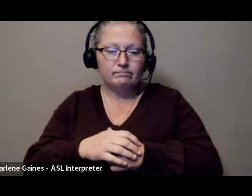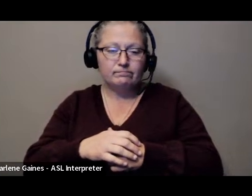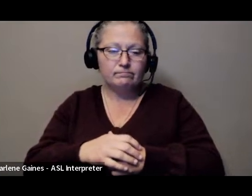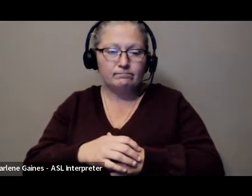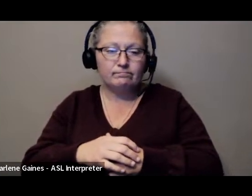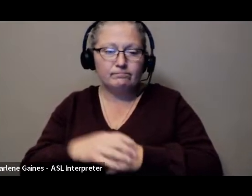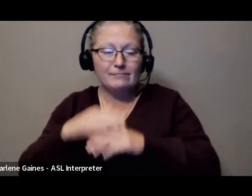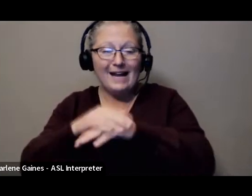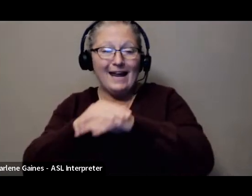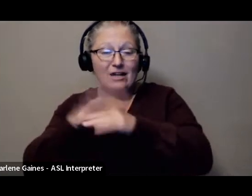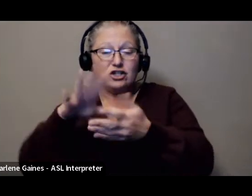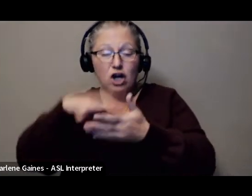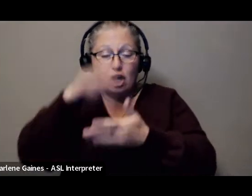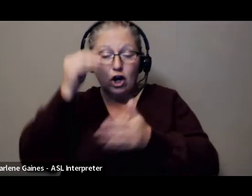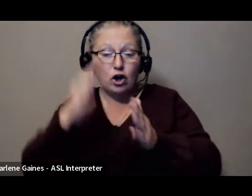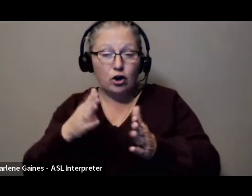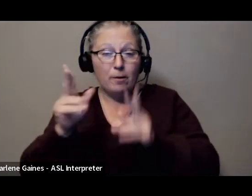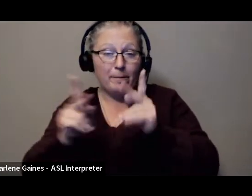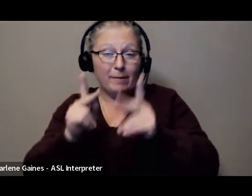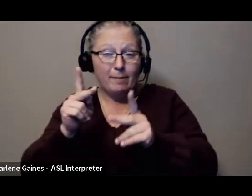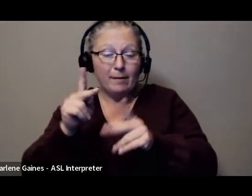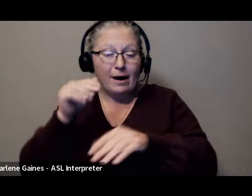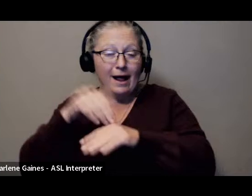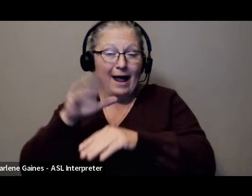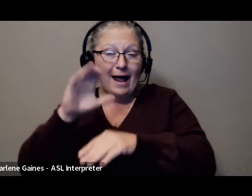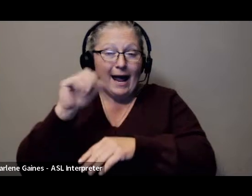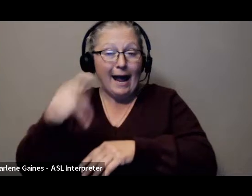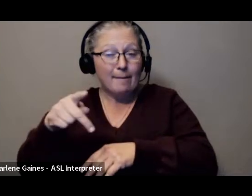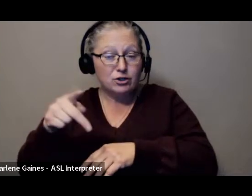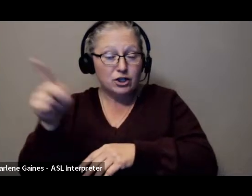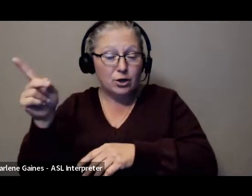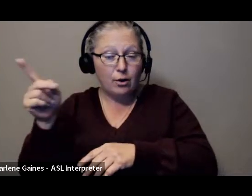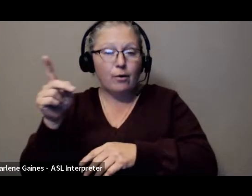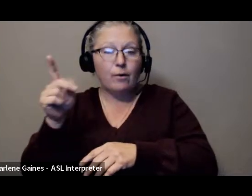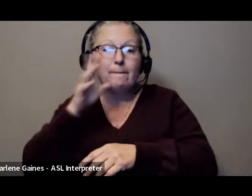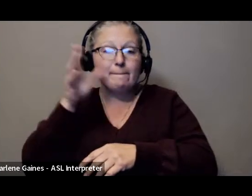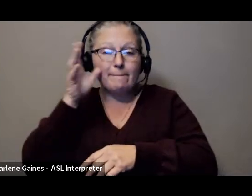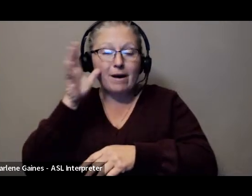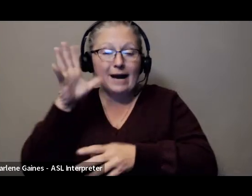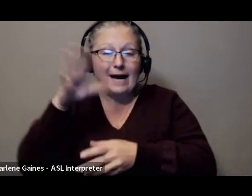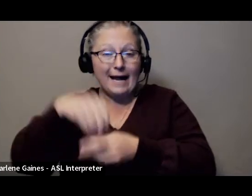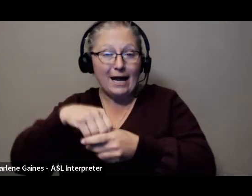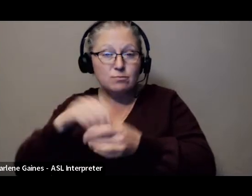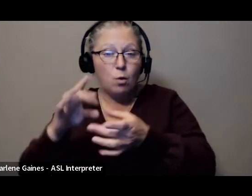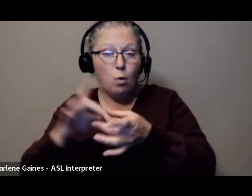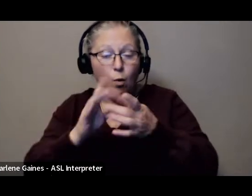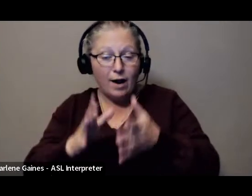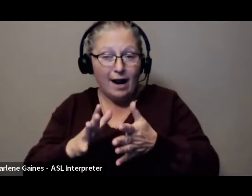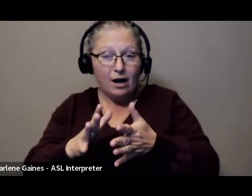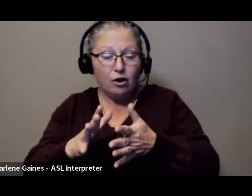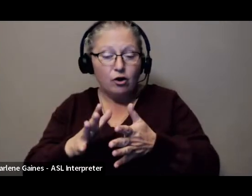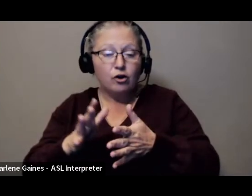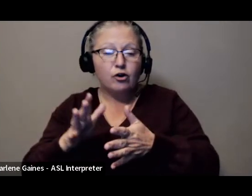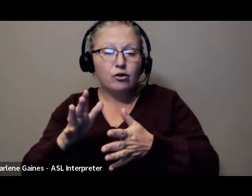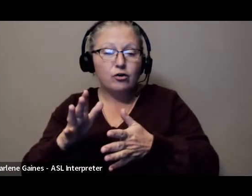English learner folks out at Cappuccino, the parent engagement coordinators